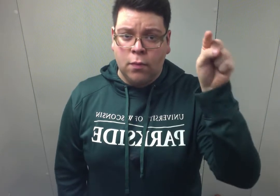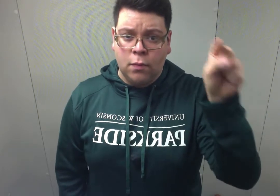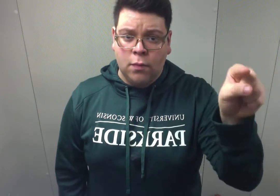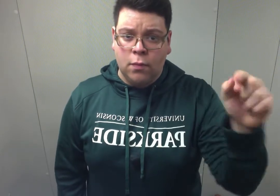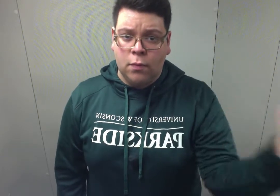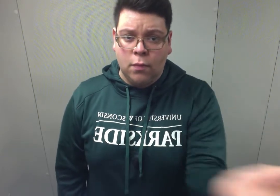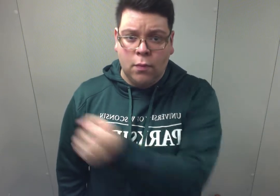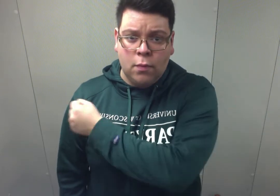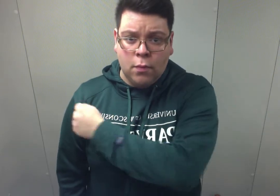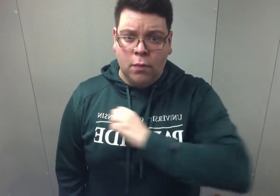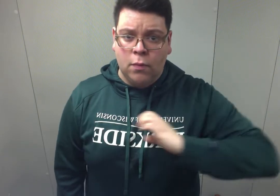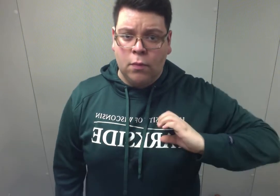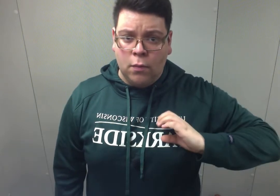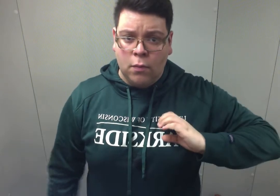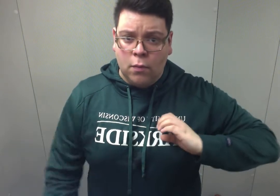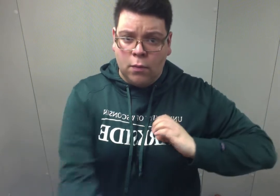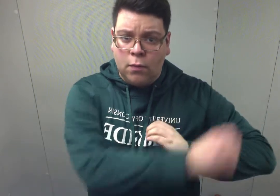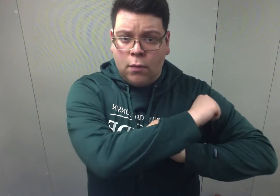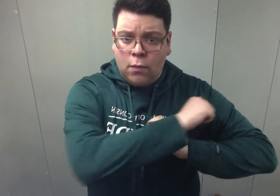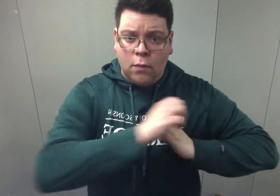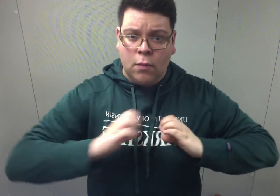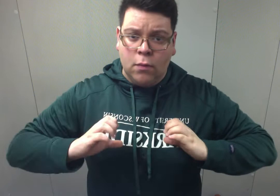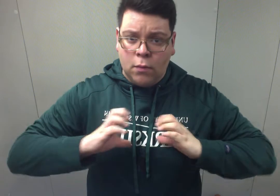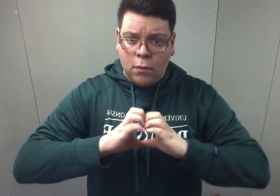doorbell, I feel the love, I feel the love